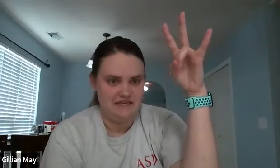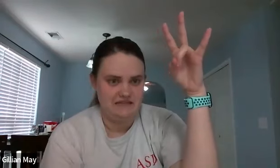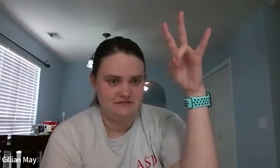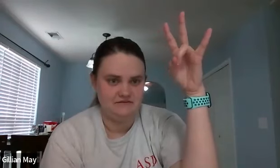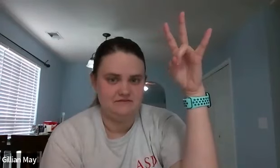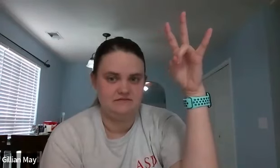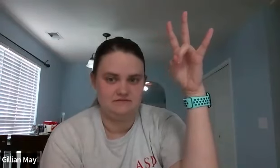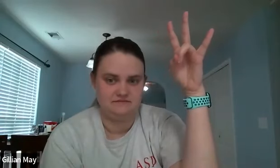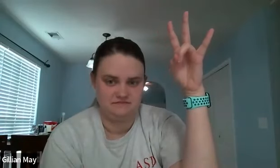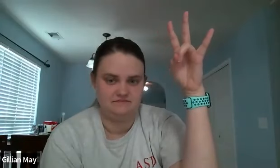18.